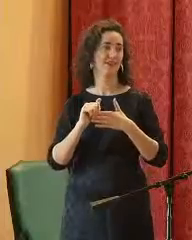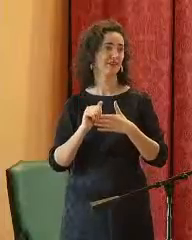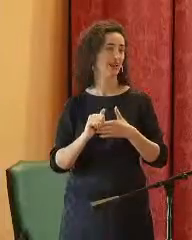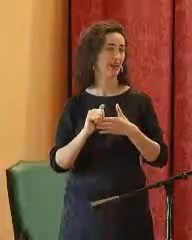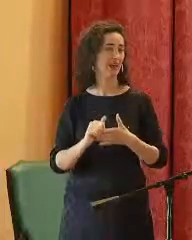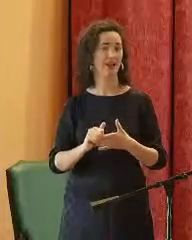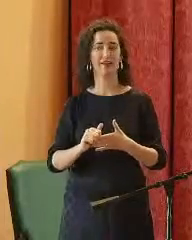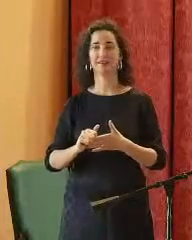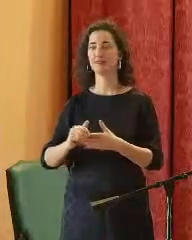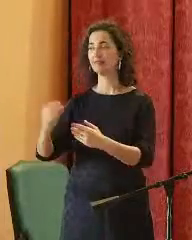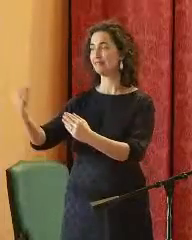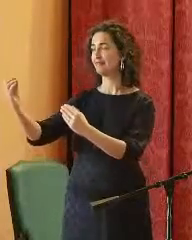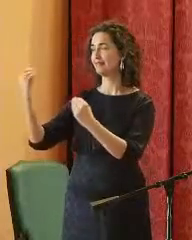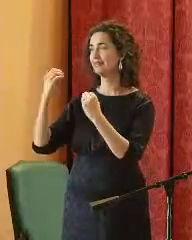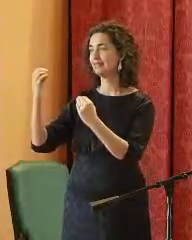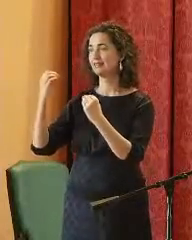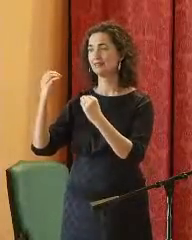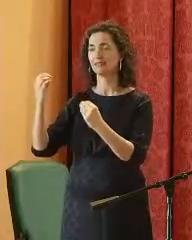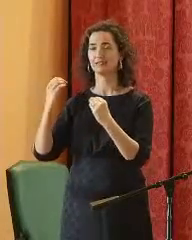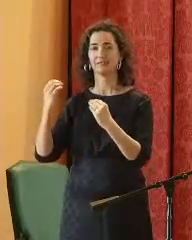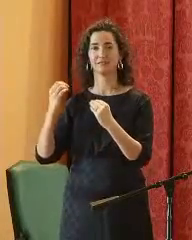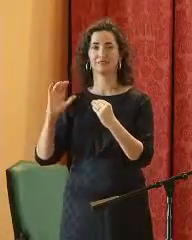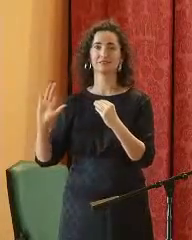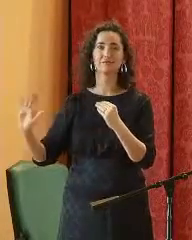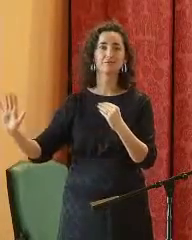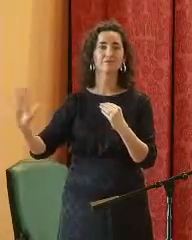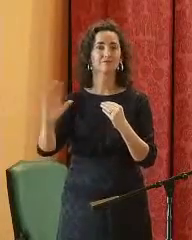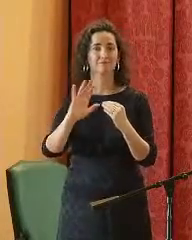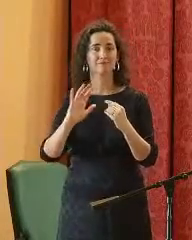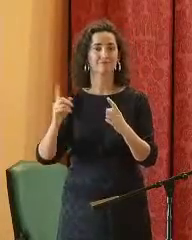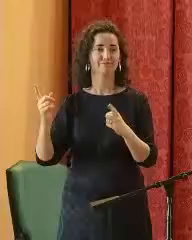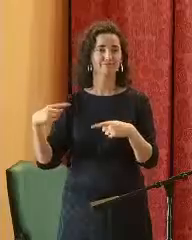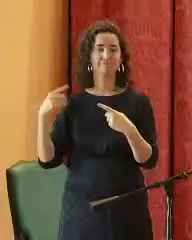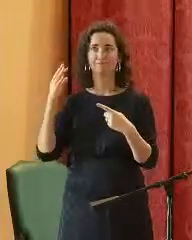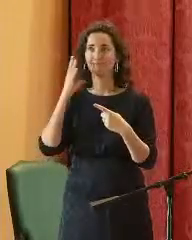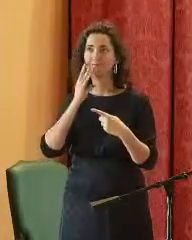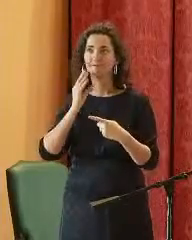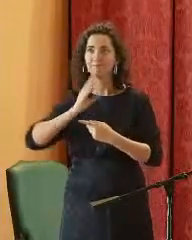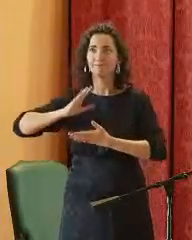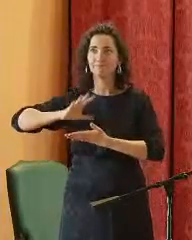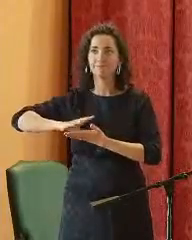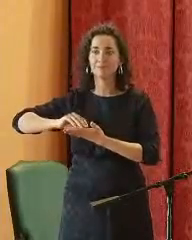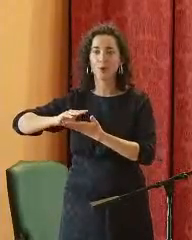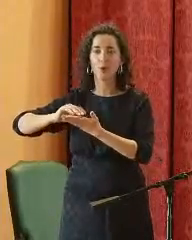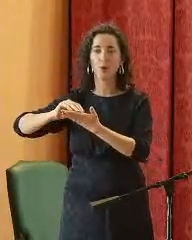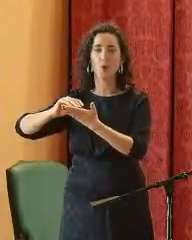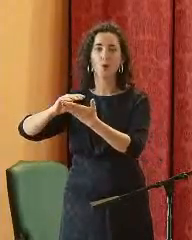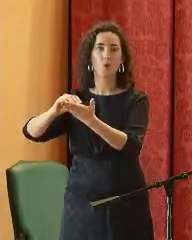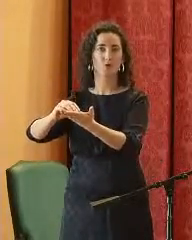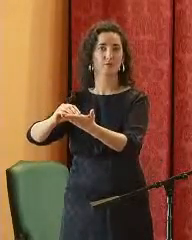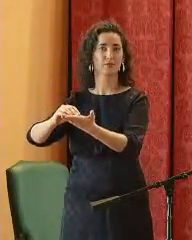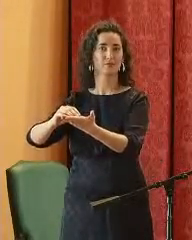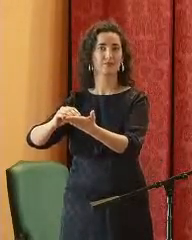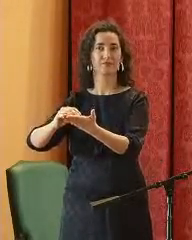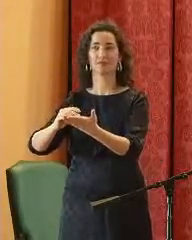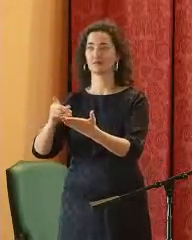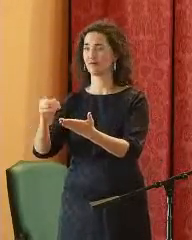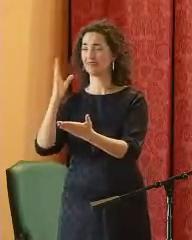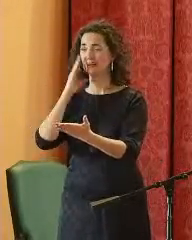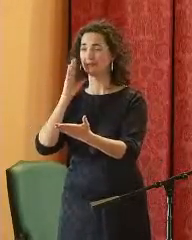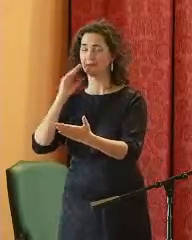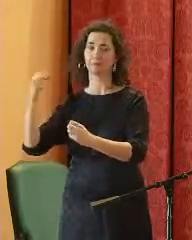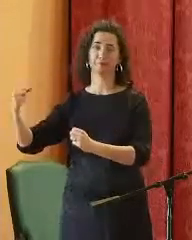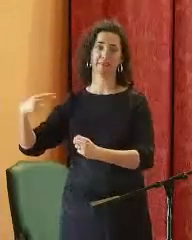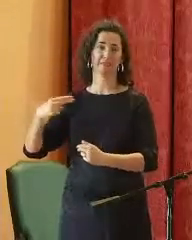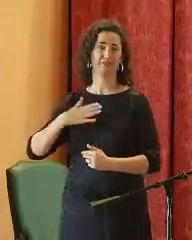their knowledge that they have earned or learned. They have many more years than I